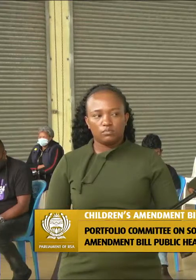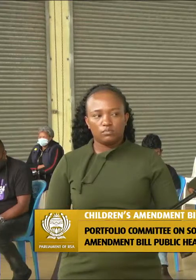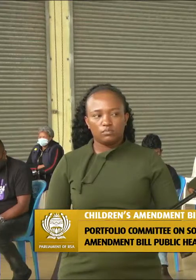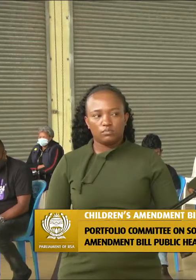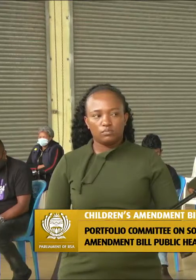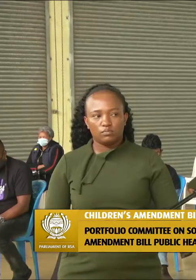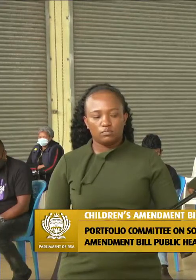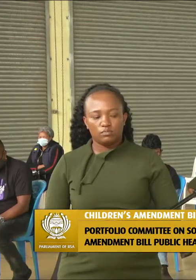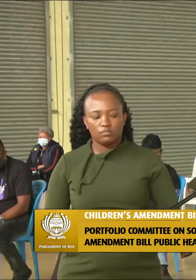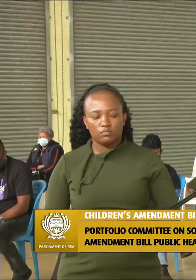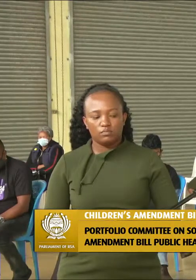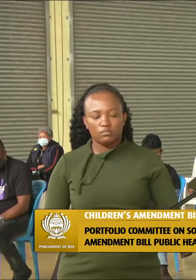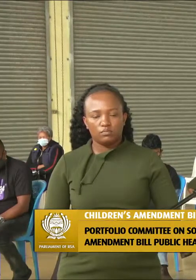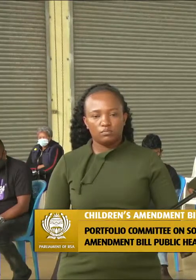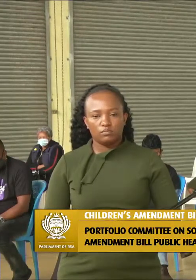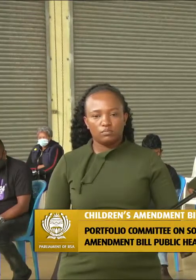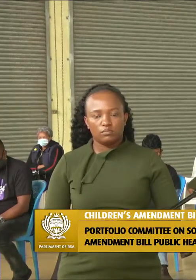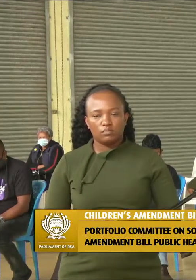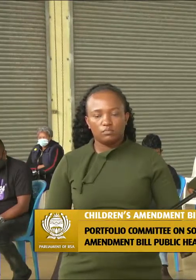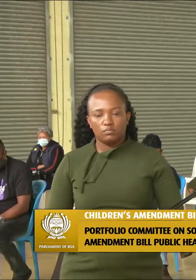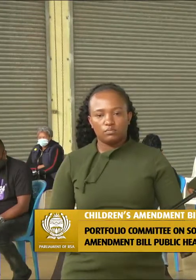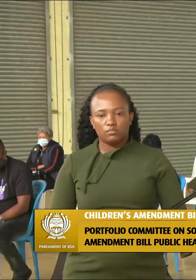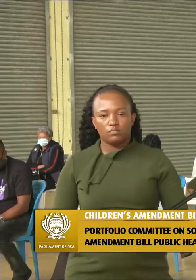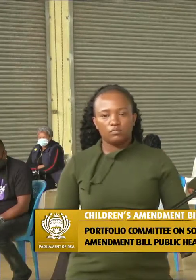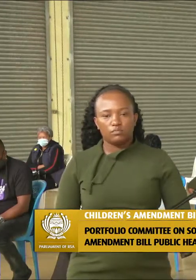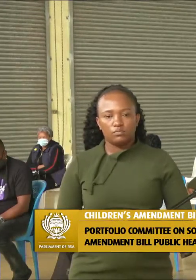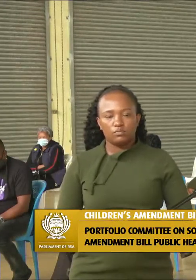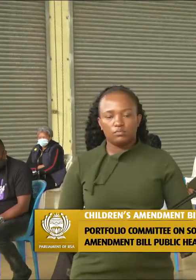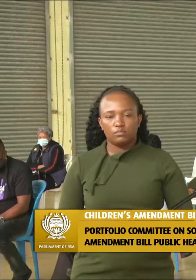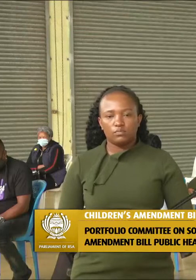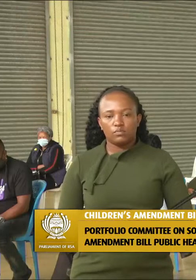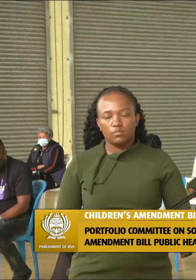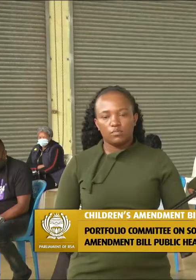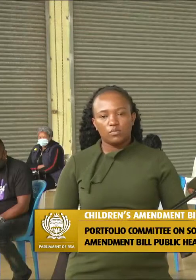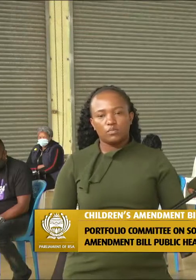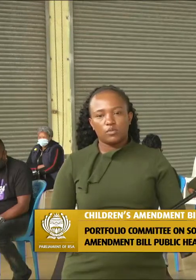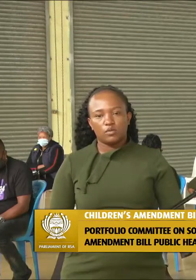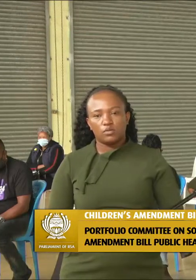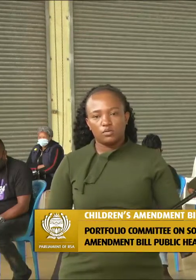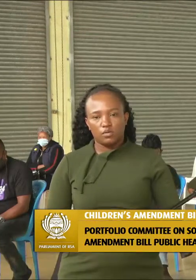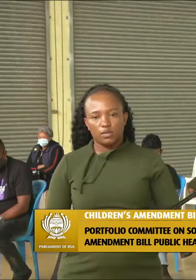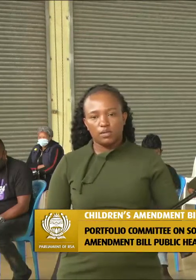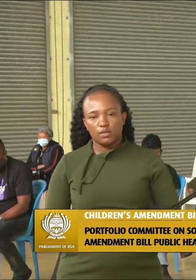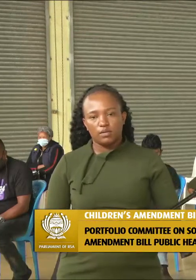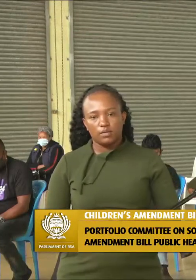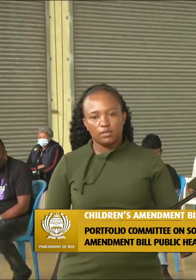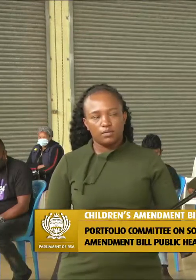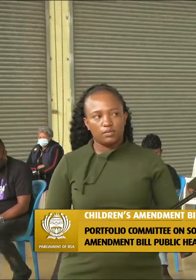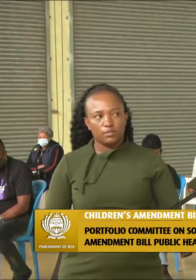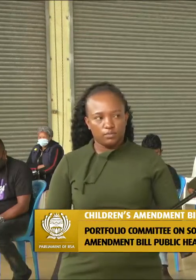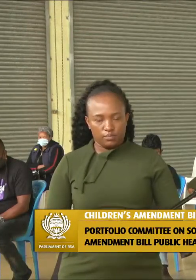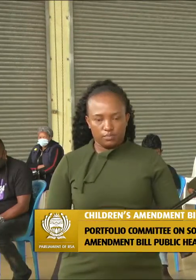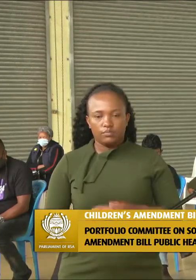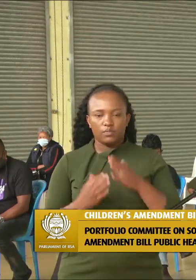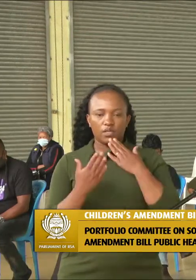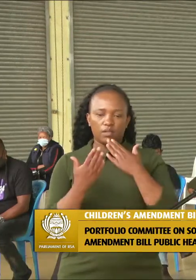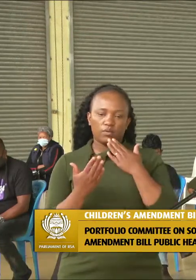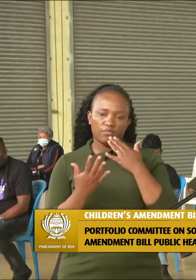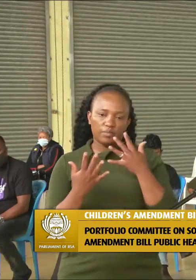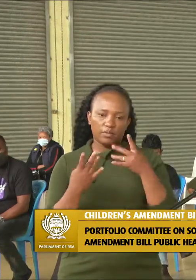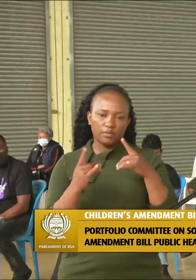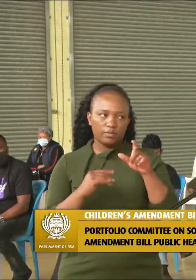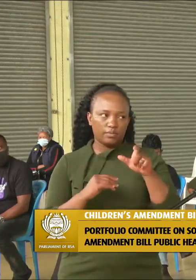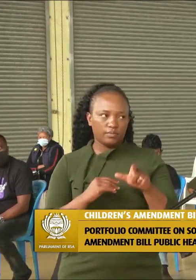itholakale besivalwa ke inzalo abawuhlolisise kahle osonhlala kahle lo mthetho ukuze bakwazi ukusiza abantu. Thank you very much, Chair